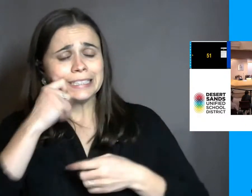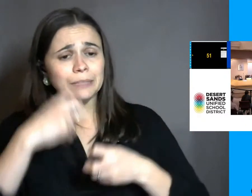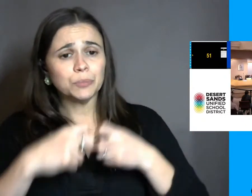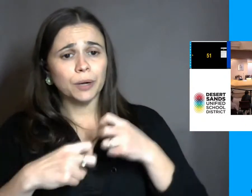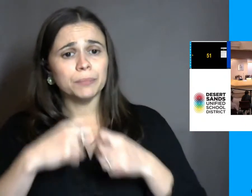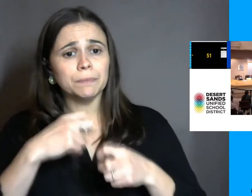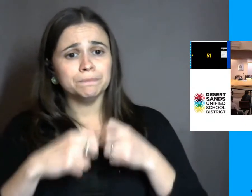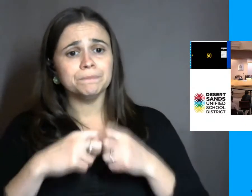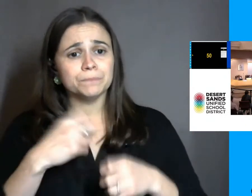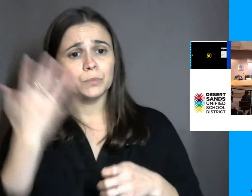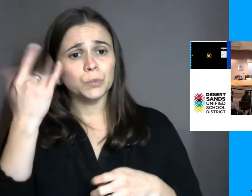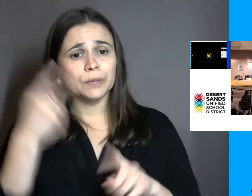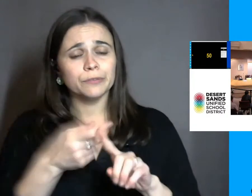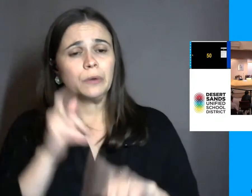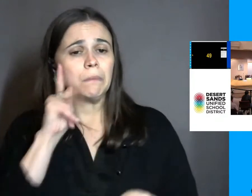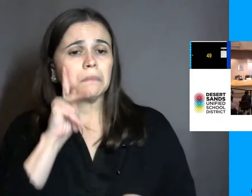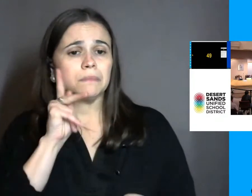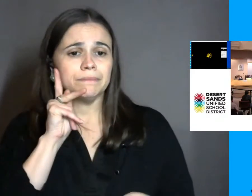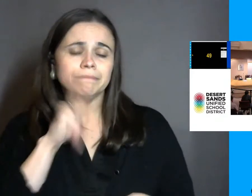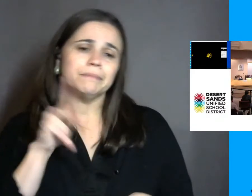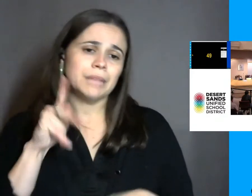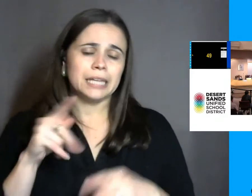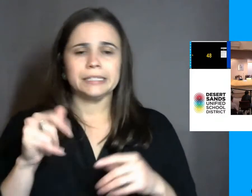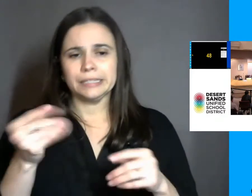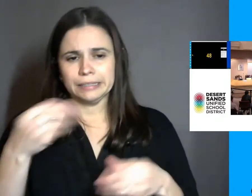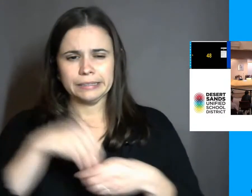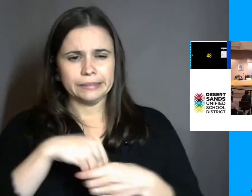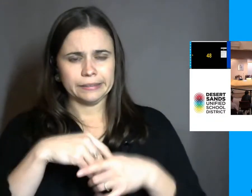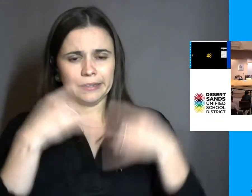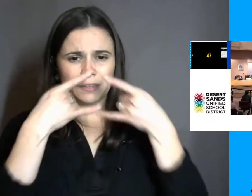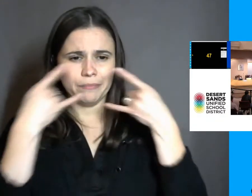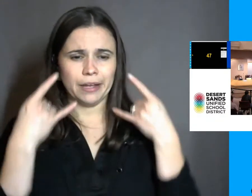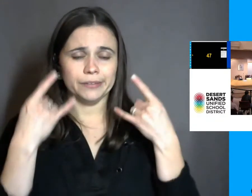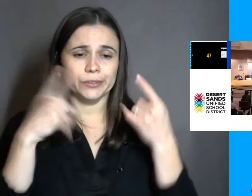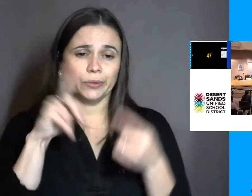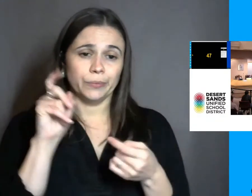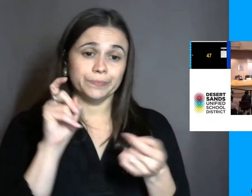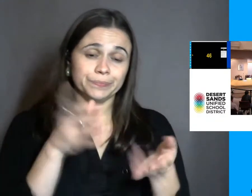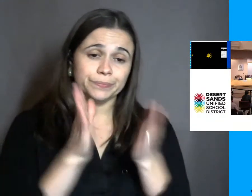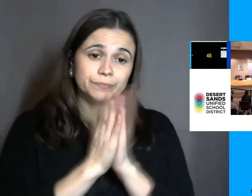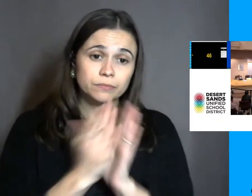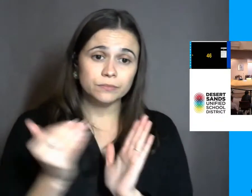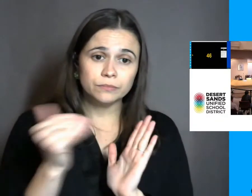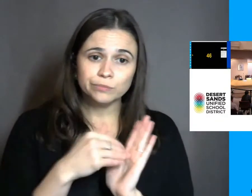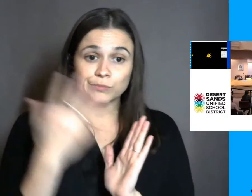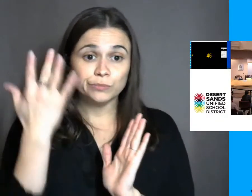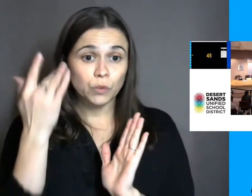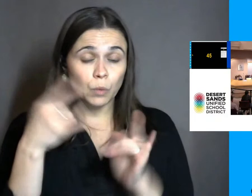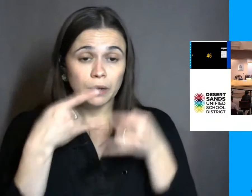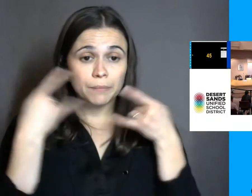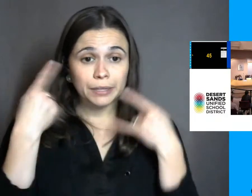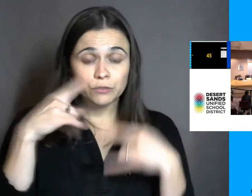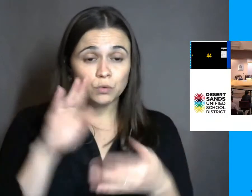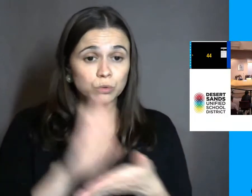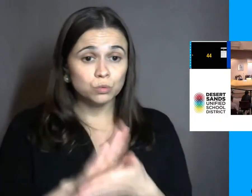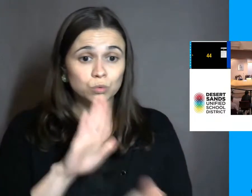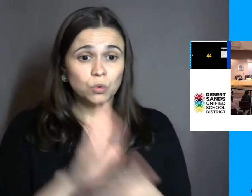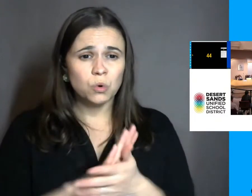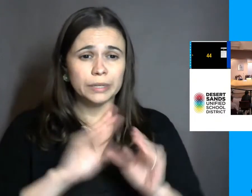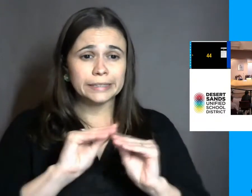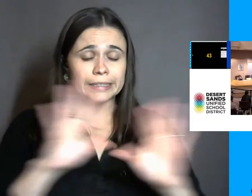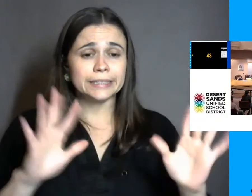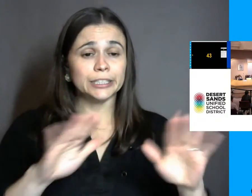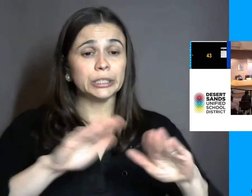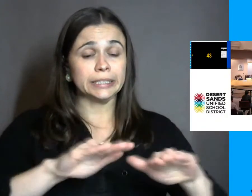masks contain. So I ask again, why are you requiring masks in schools? It's clearly a child abuse at